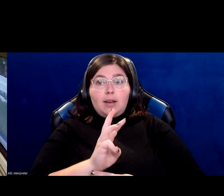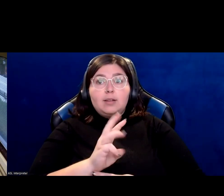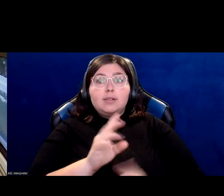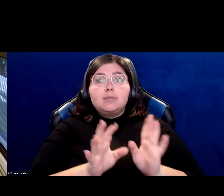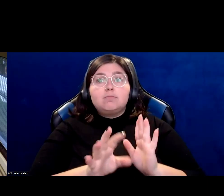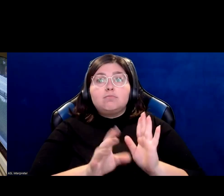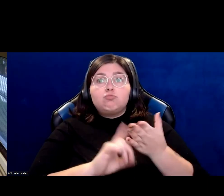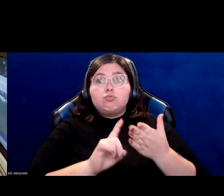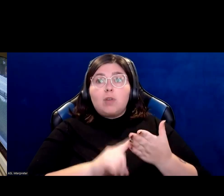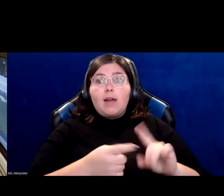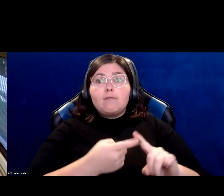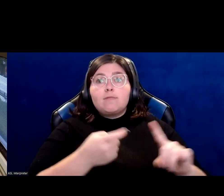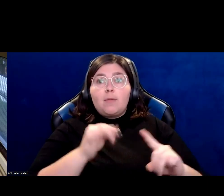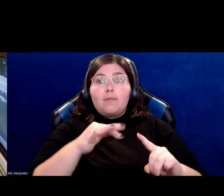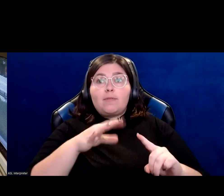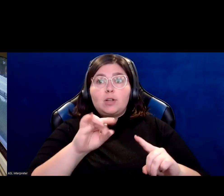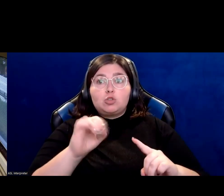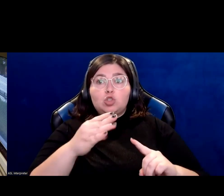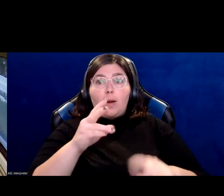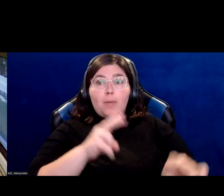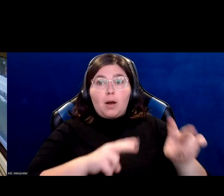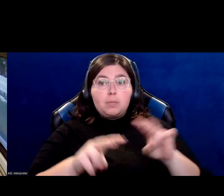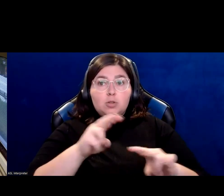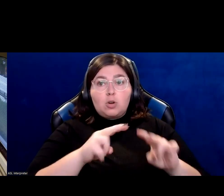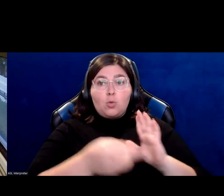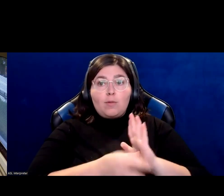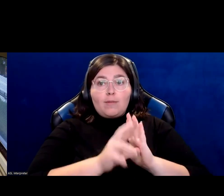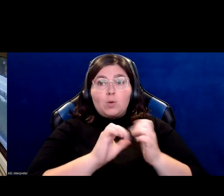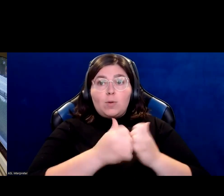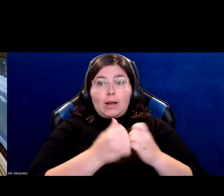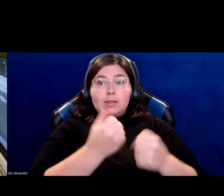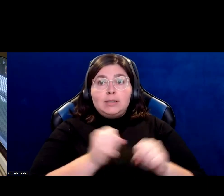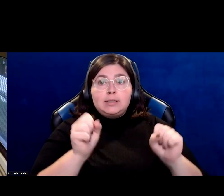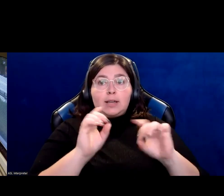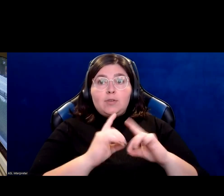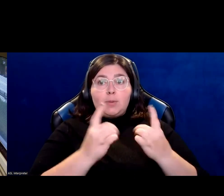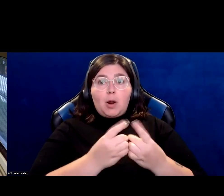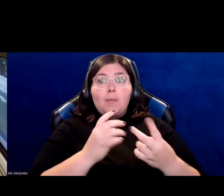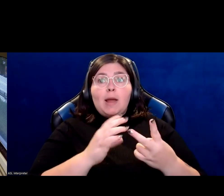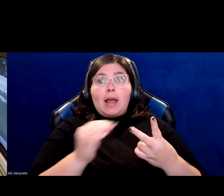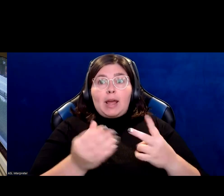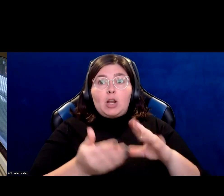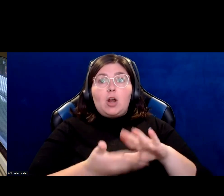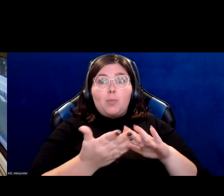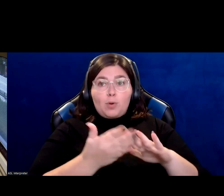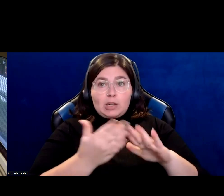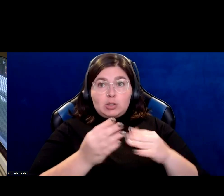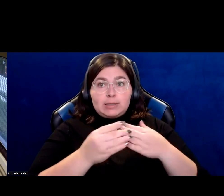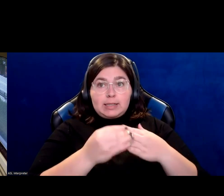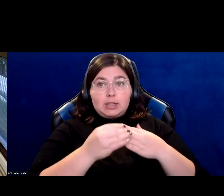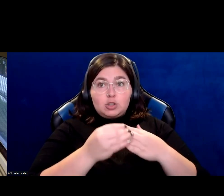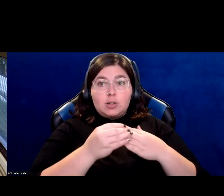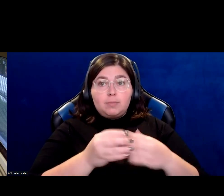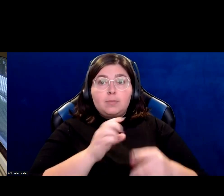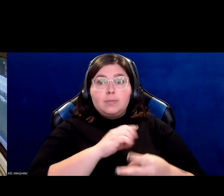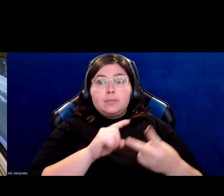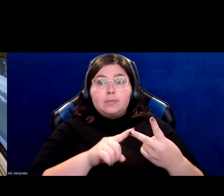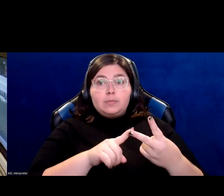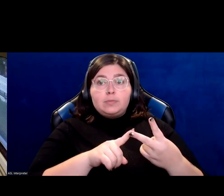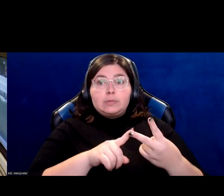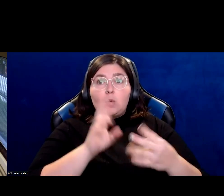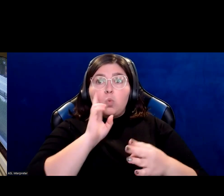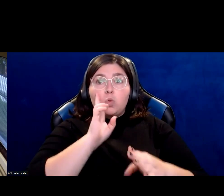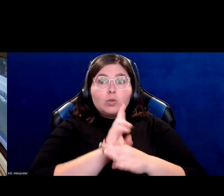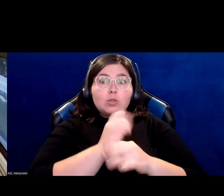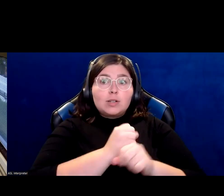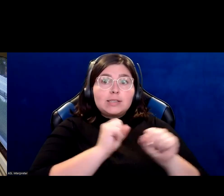from our field job observations are then reviewed by our safety department as well as operations leadership. And we're going to use our Safe People, Safe